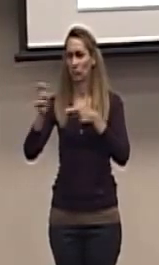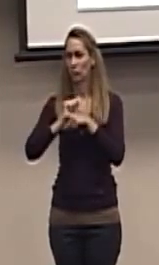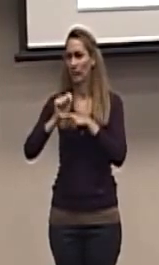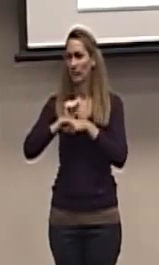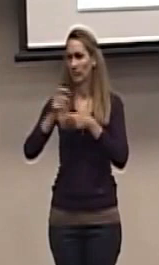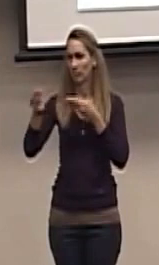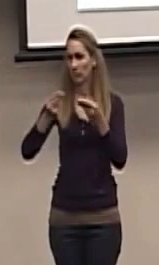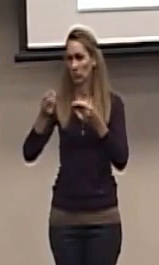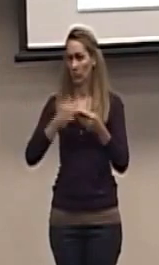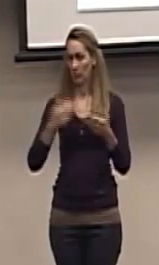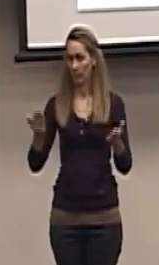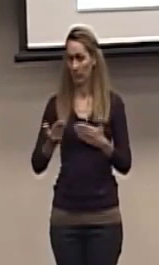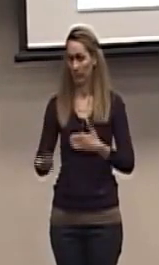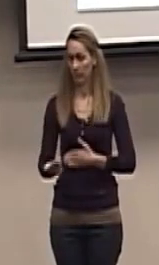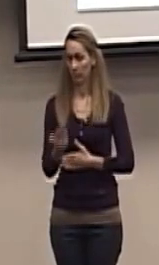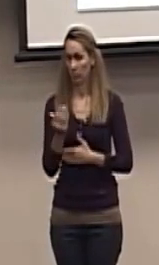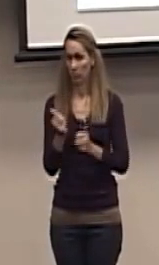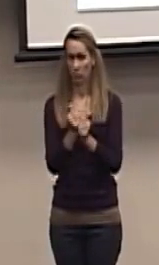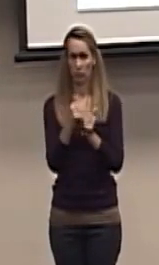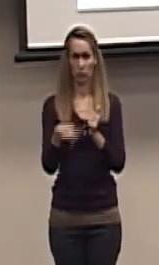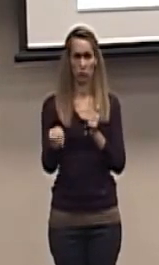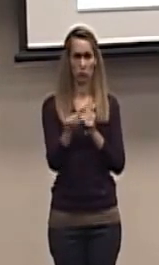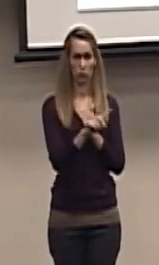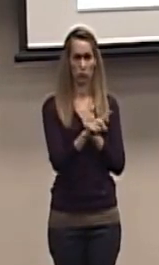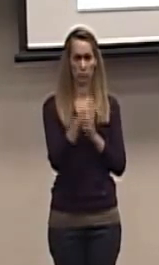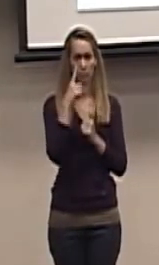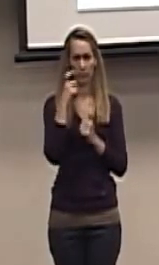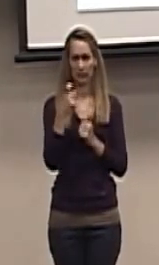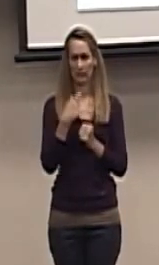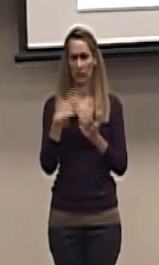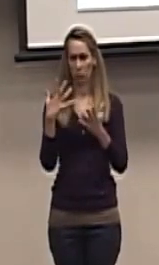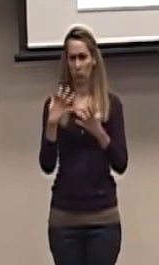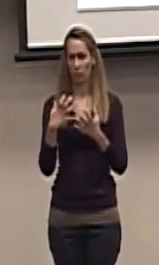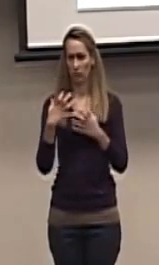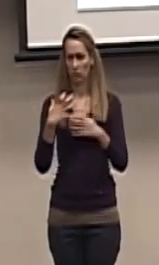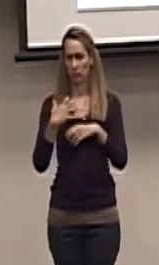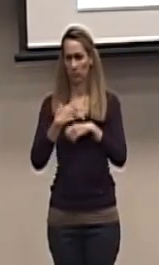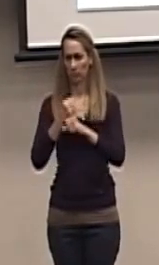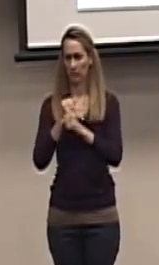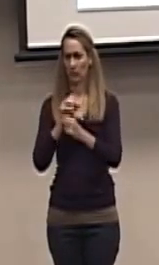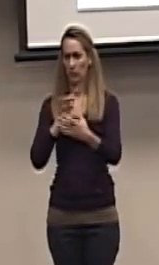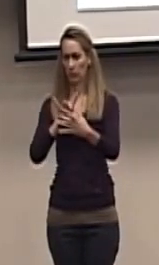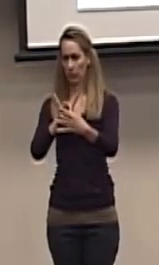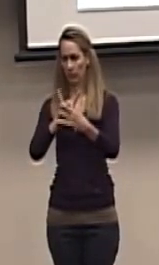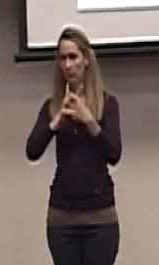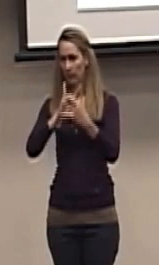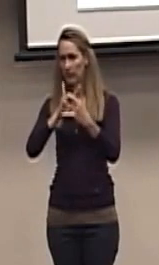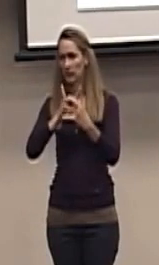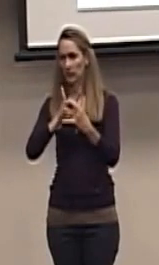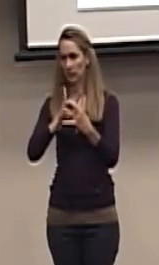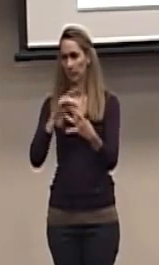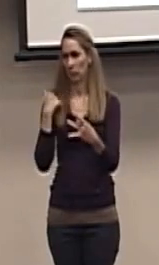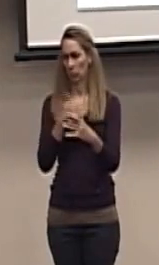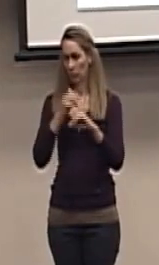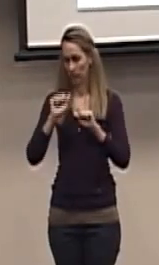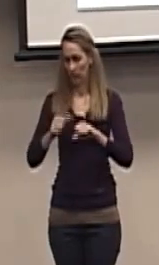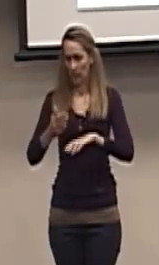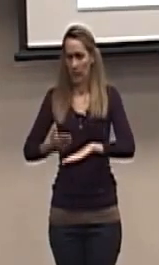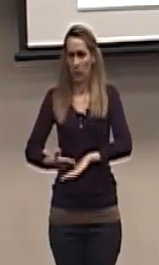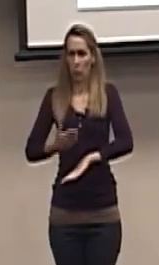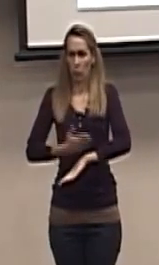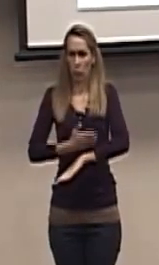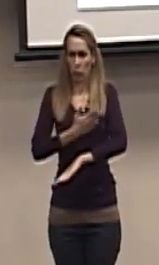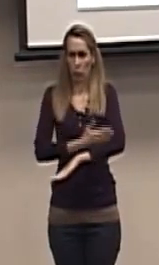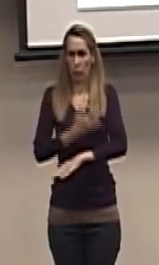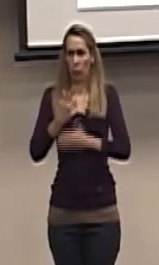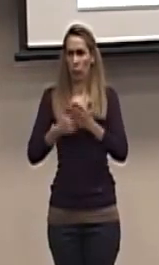with you to establish that relationship so that we'll be able to improve upon what we've